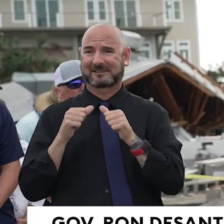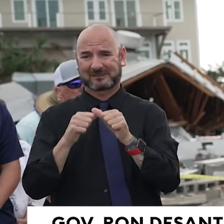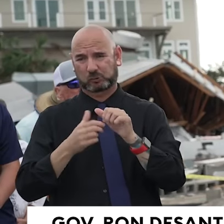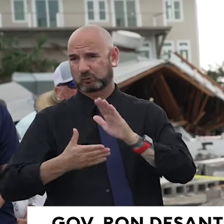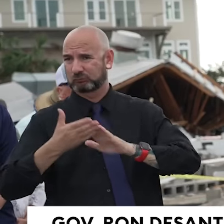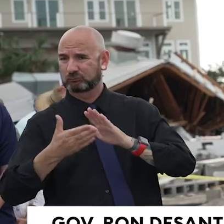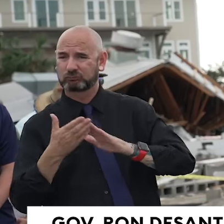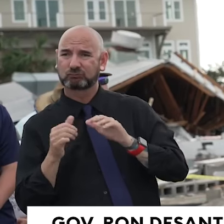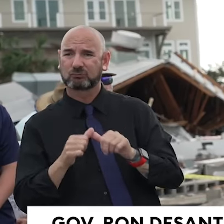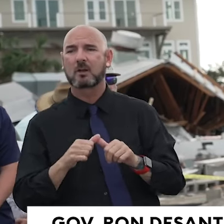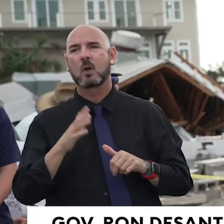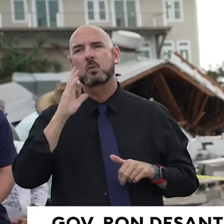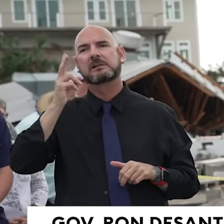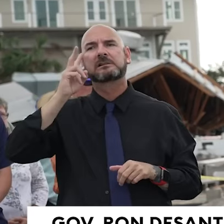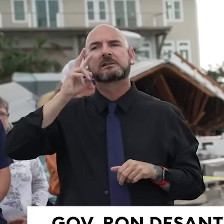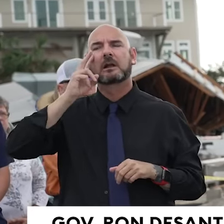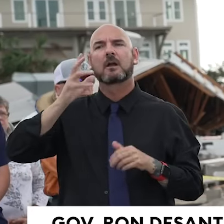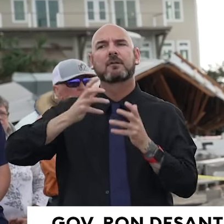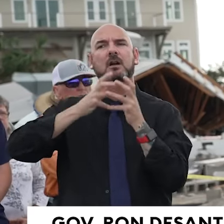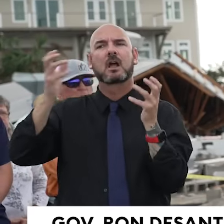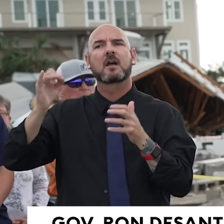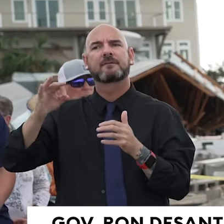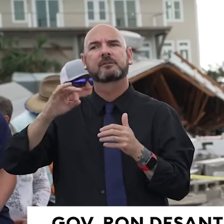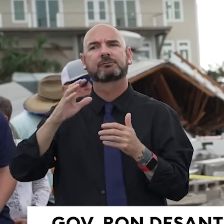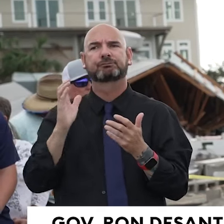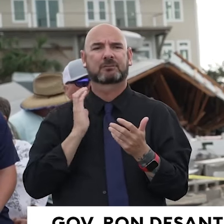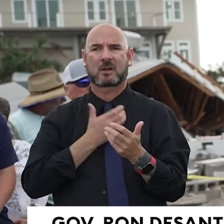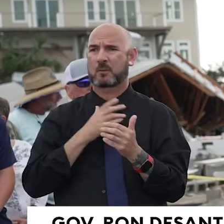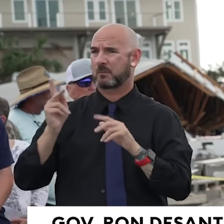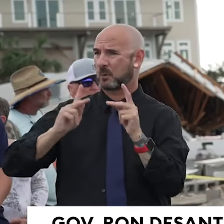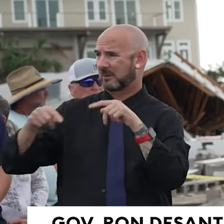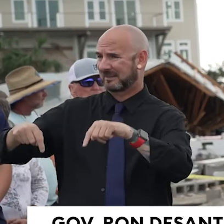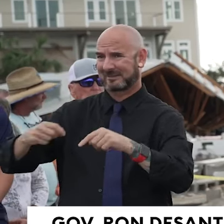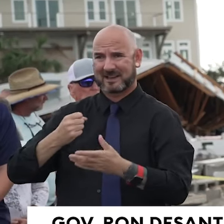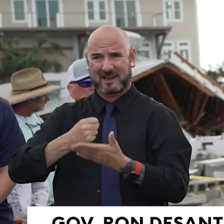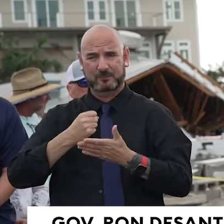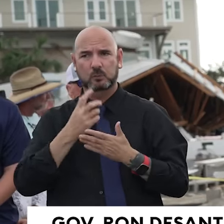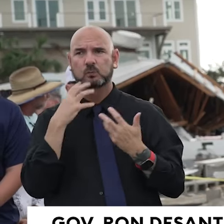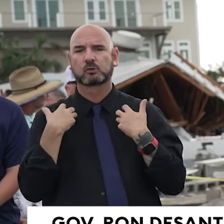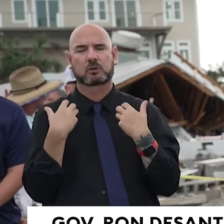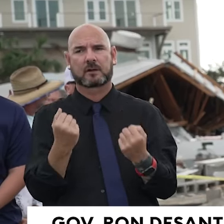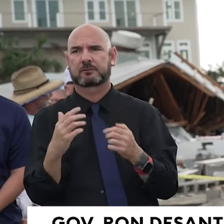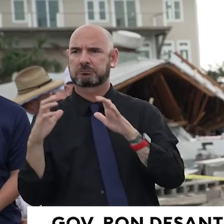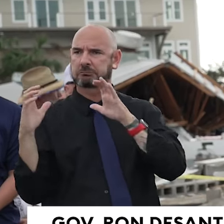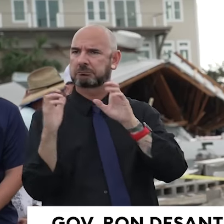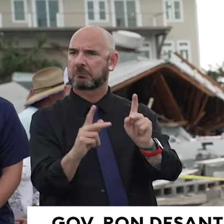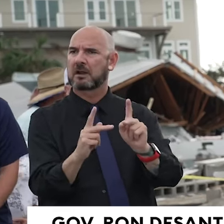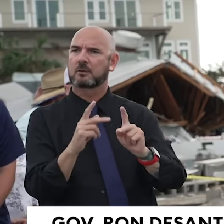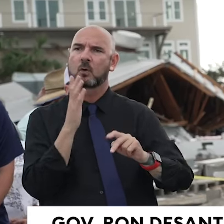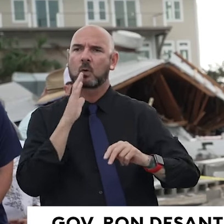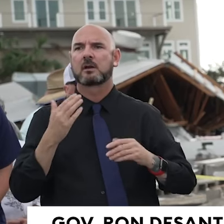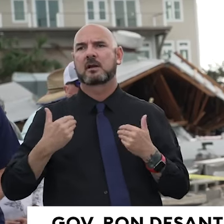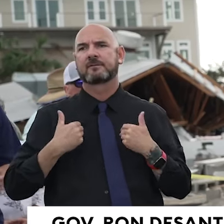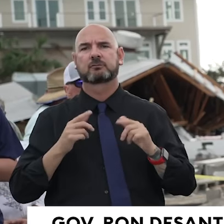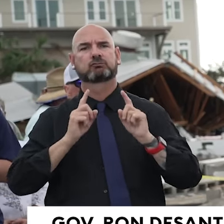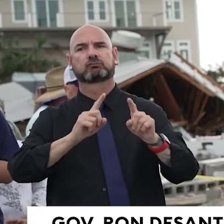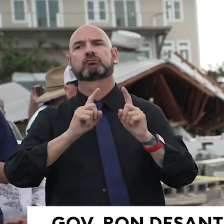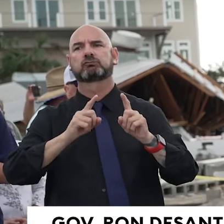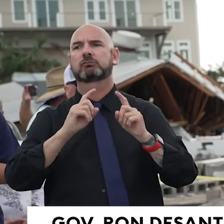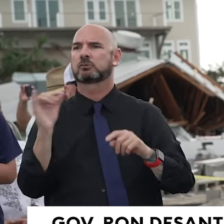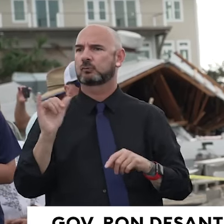And I know our folks who are here helping with the recovery, they're going to be frequenting it as well.